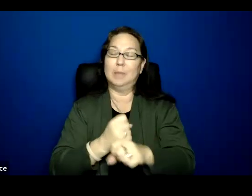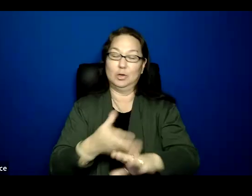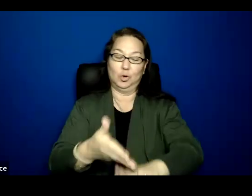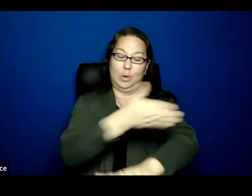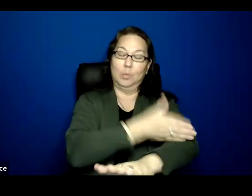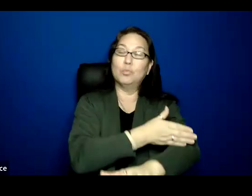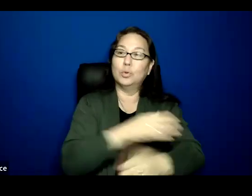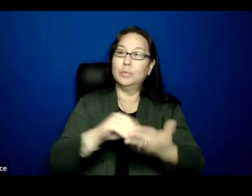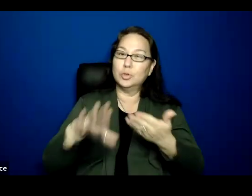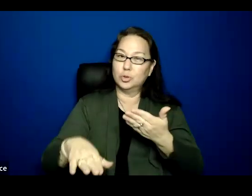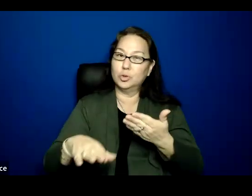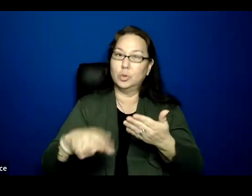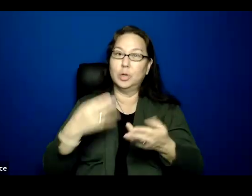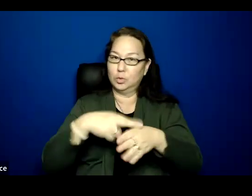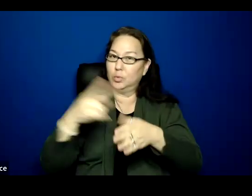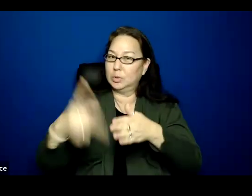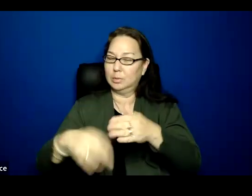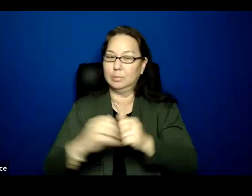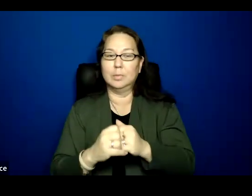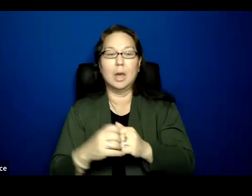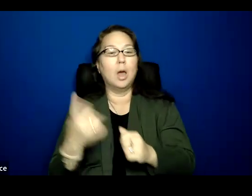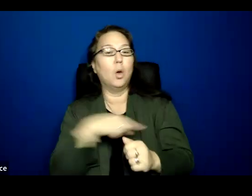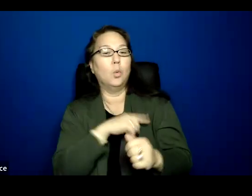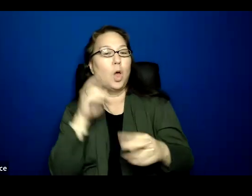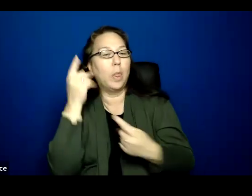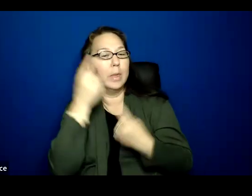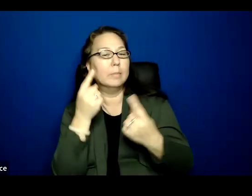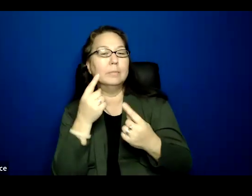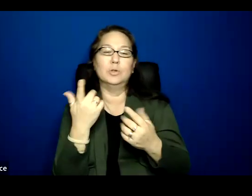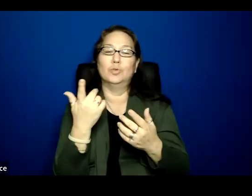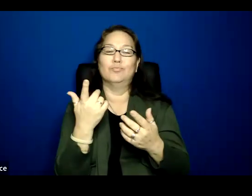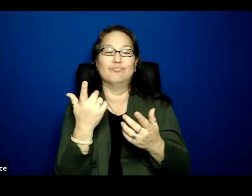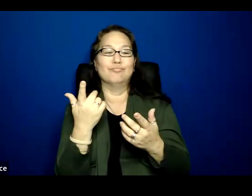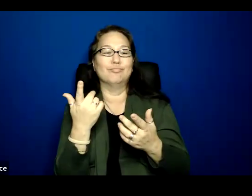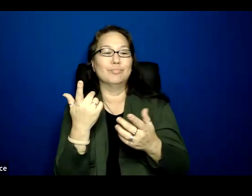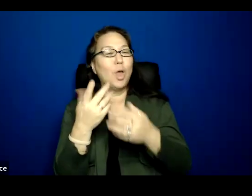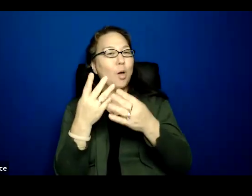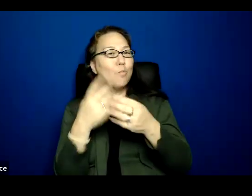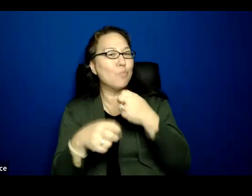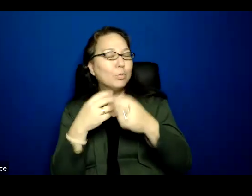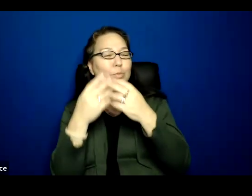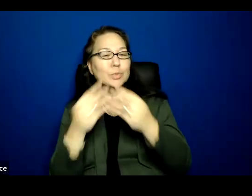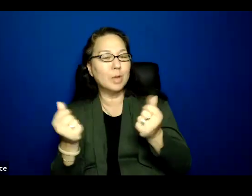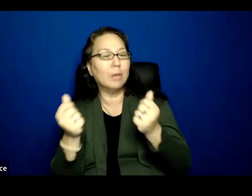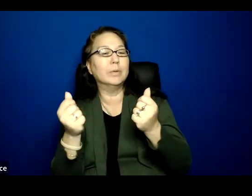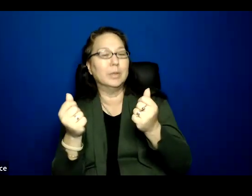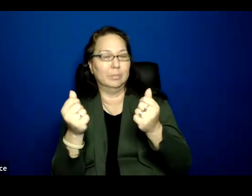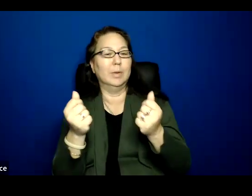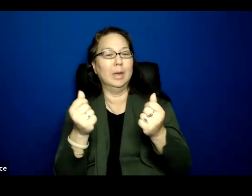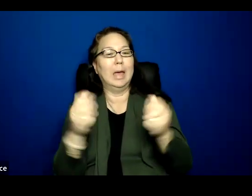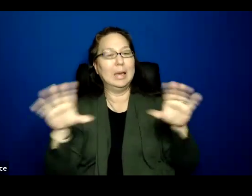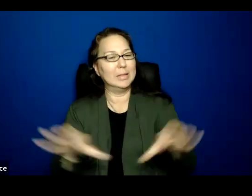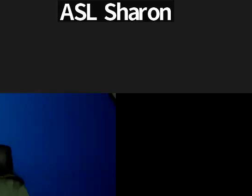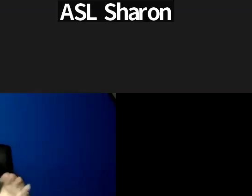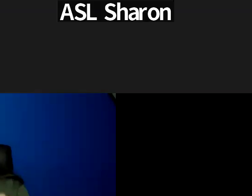in grade level thinking and problem solving. This is an important indicator that deeper learning is taking hold